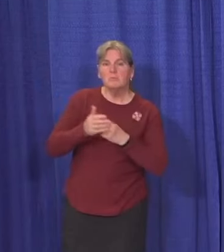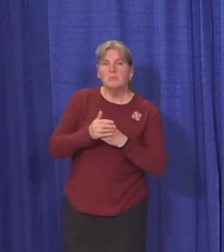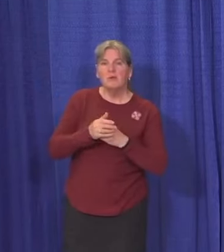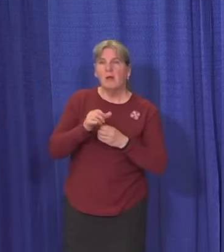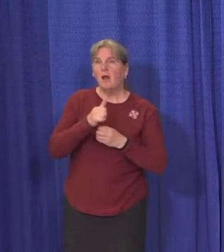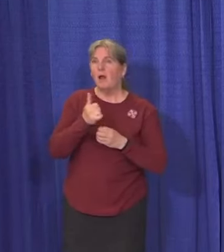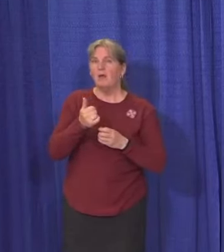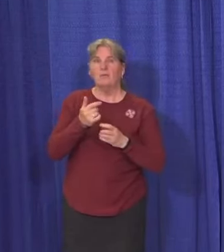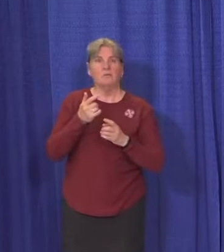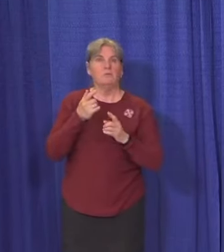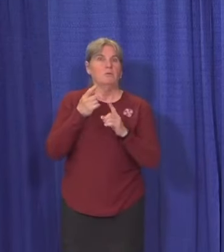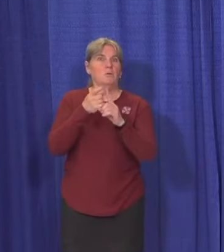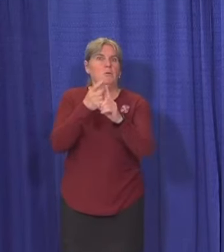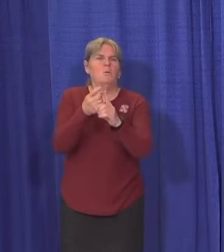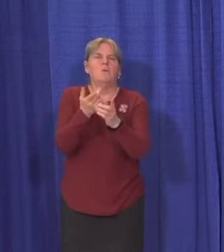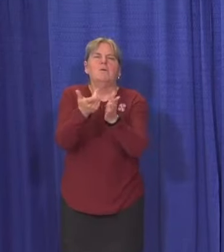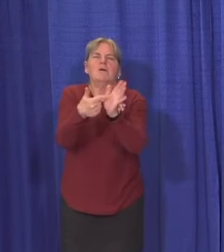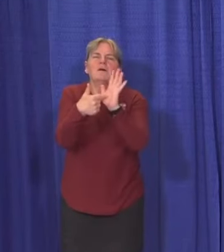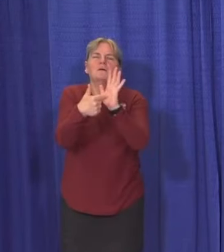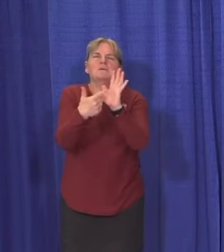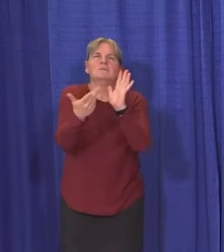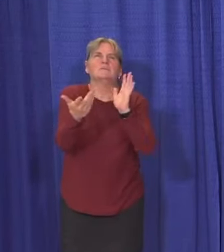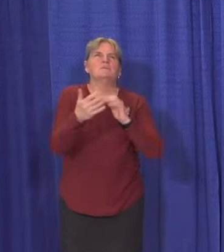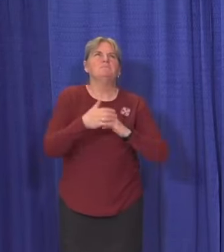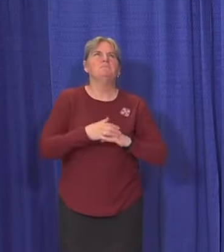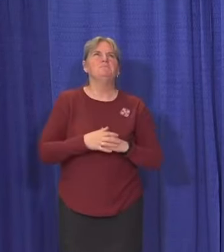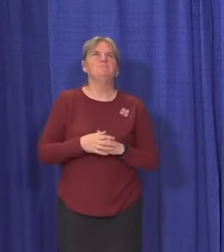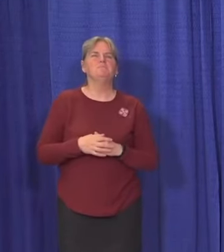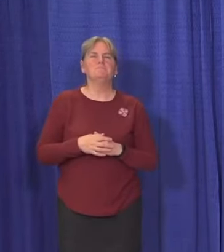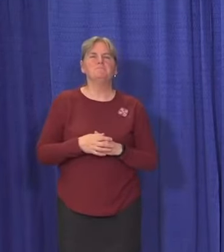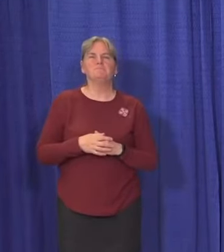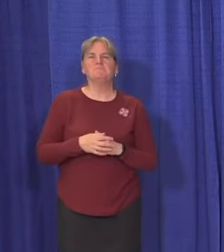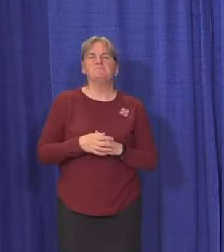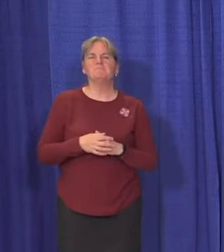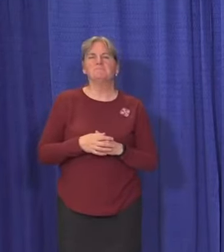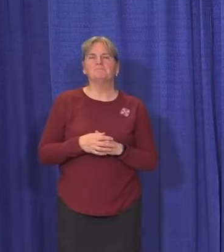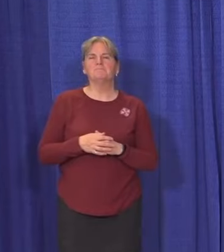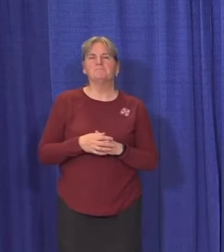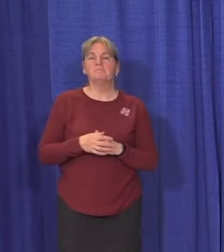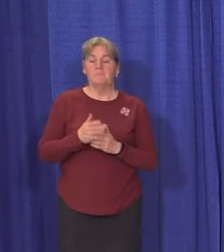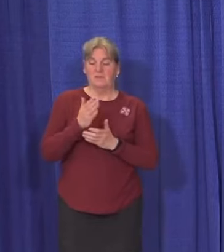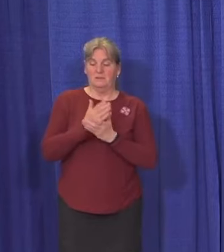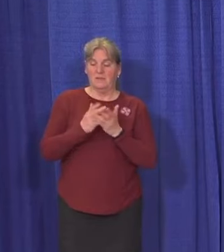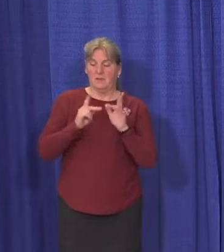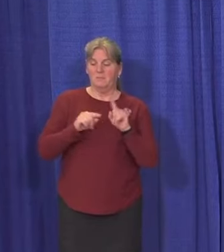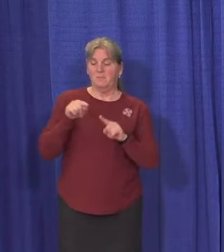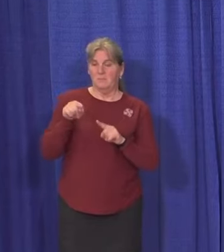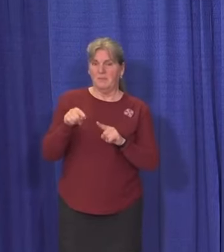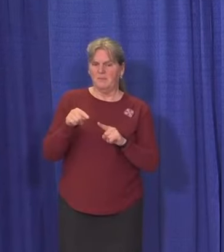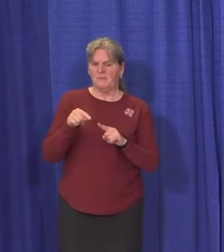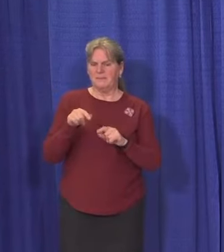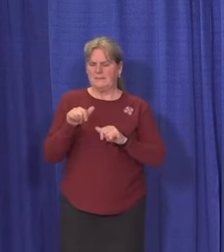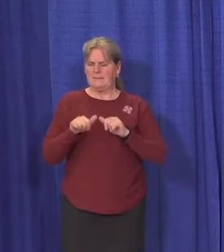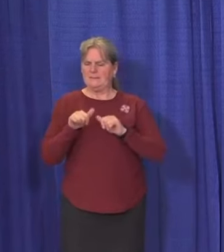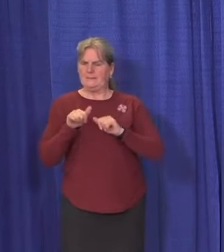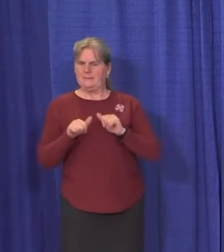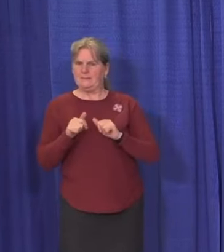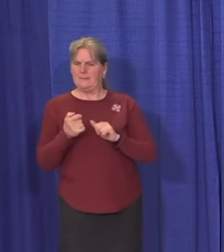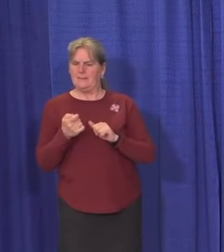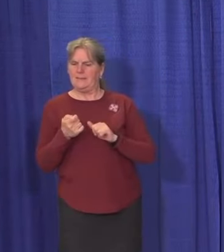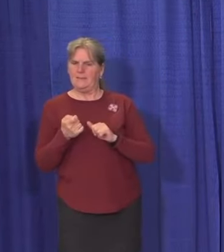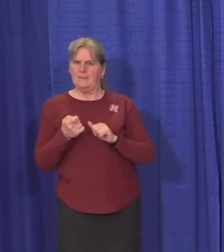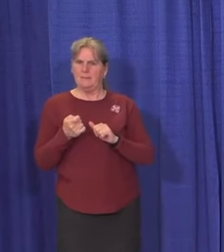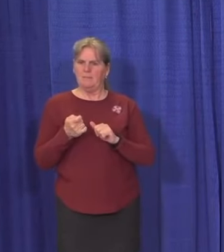incentives. So what's, you know, we know that, for example, some people have been holding back for